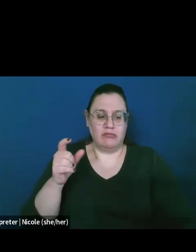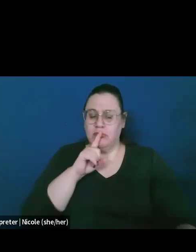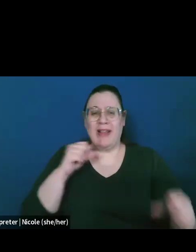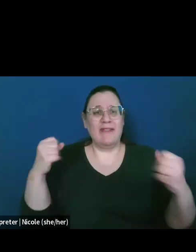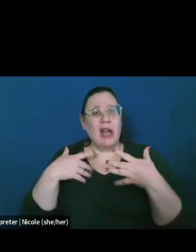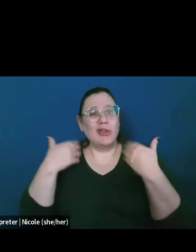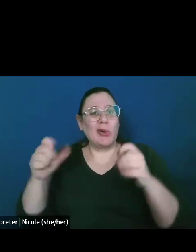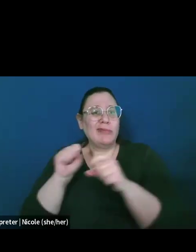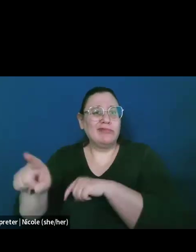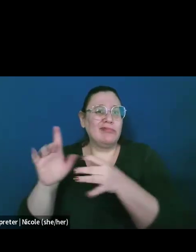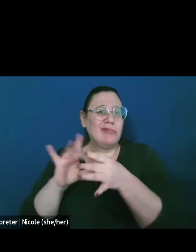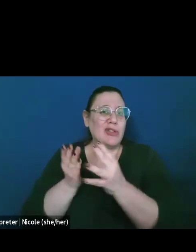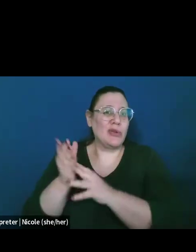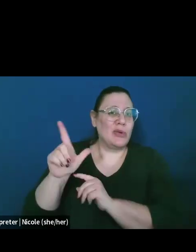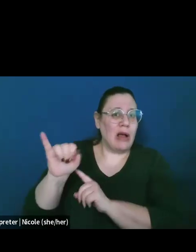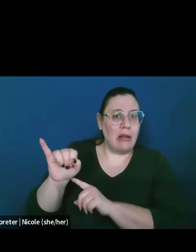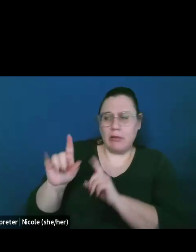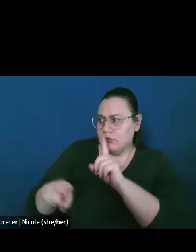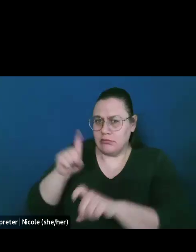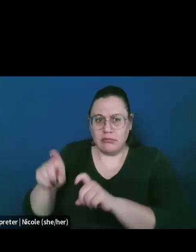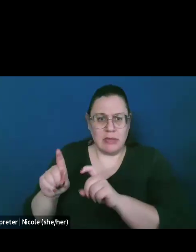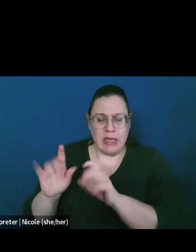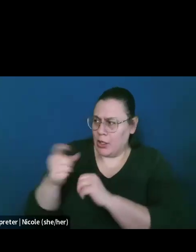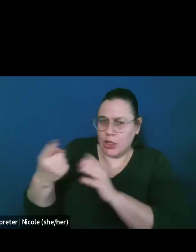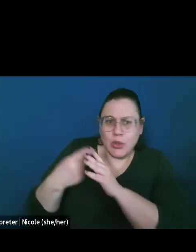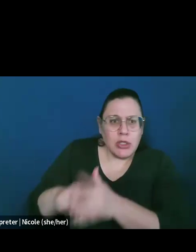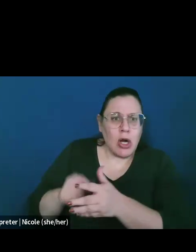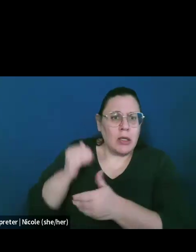message, and asking questions about how someone got started.